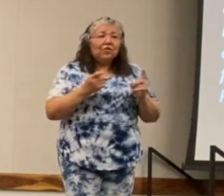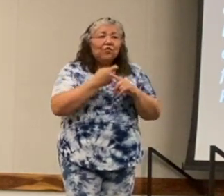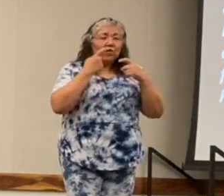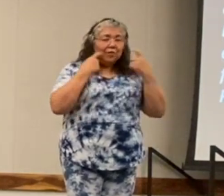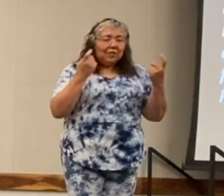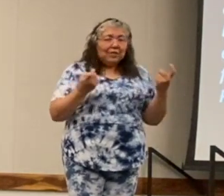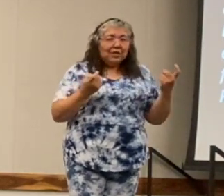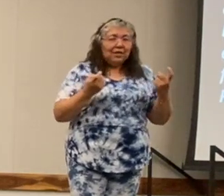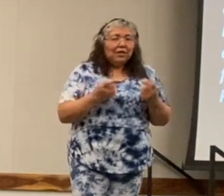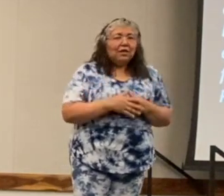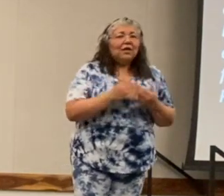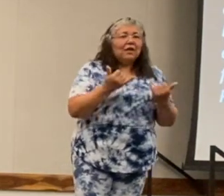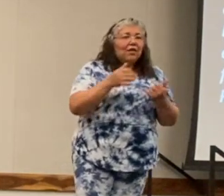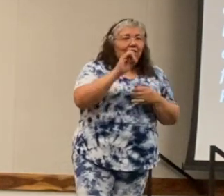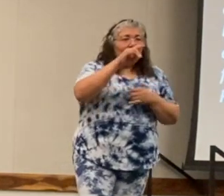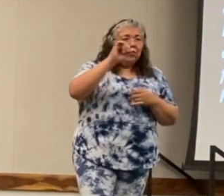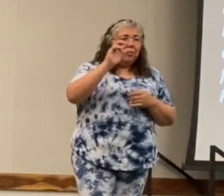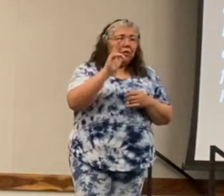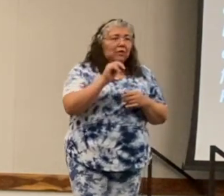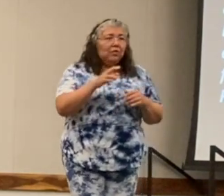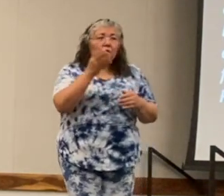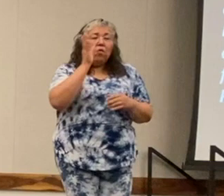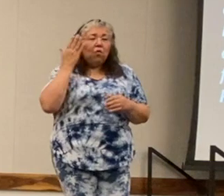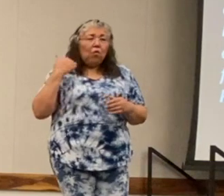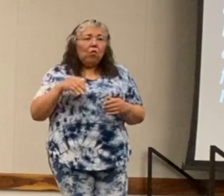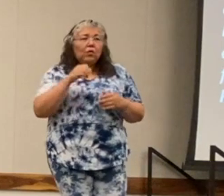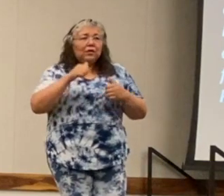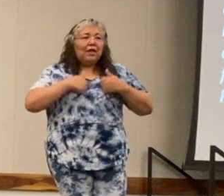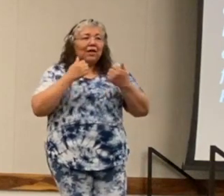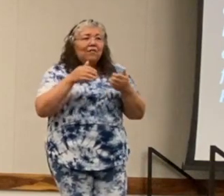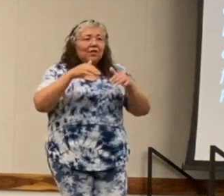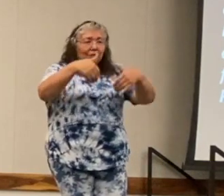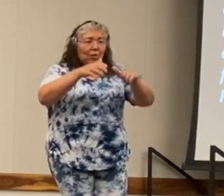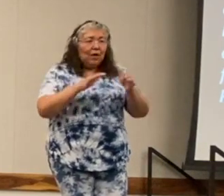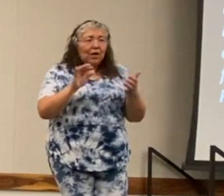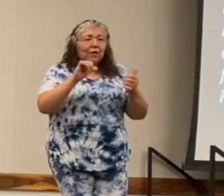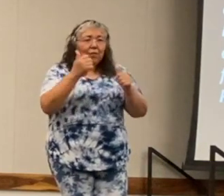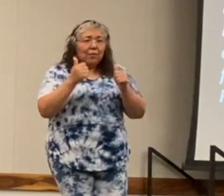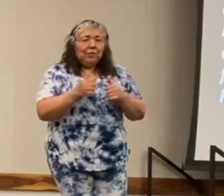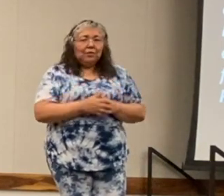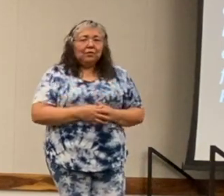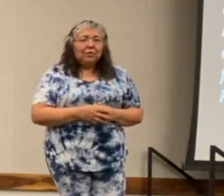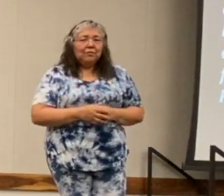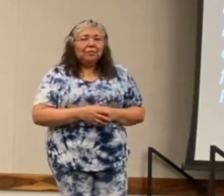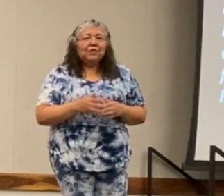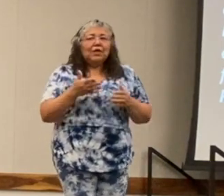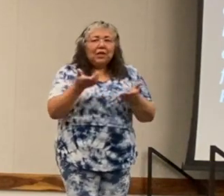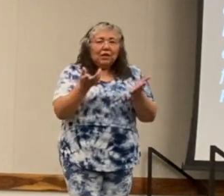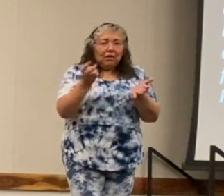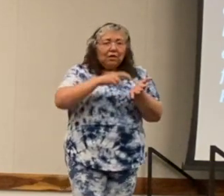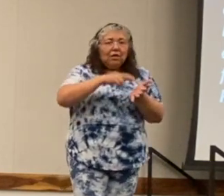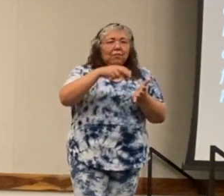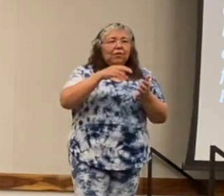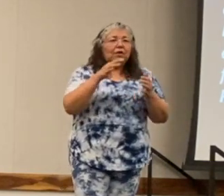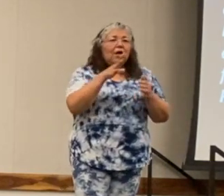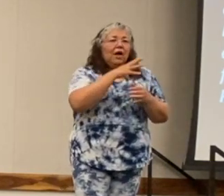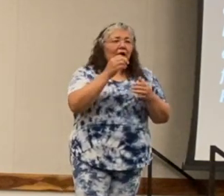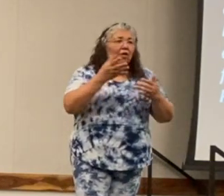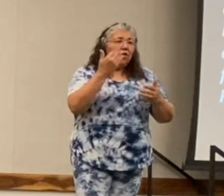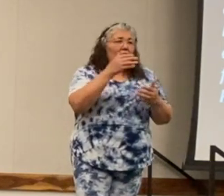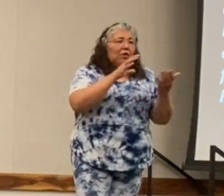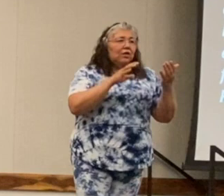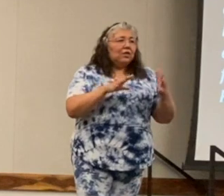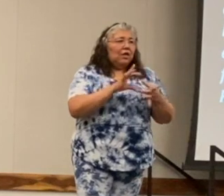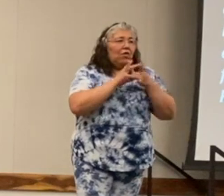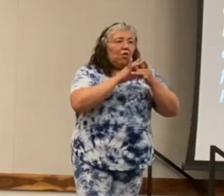old life is buried in baptism and came out of the water in freedom of Christ. And when they come out of